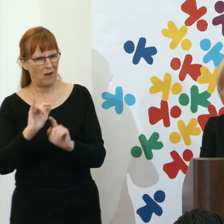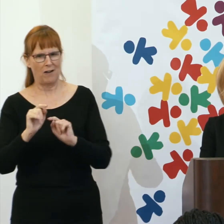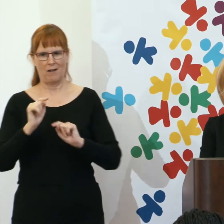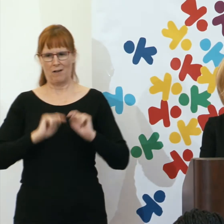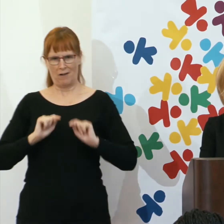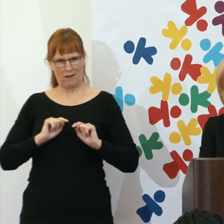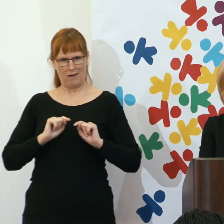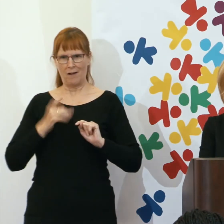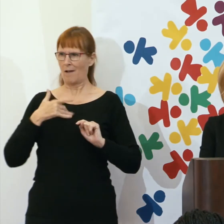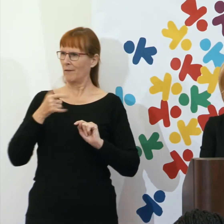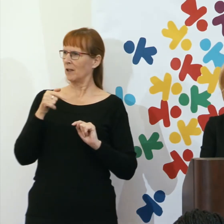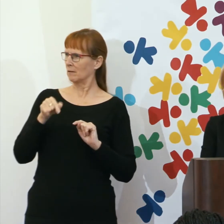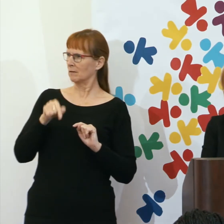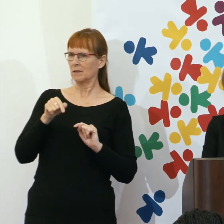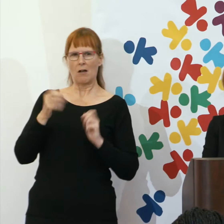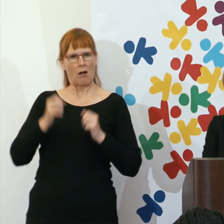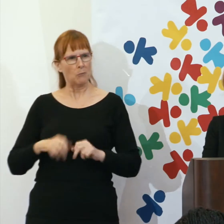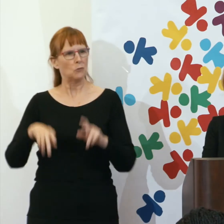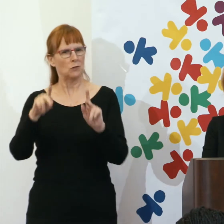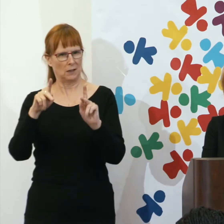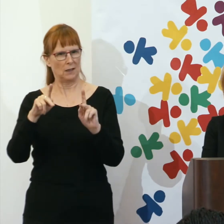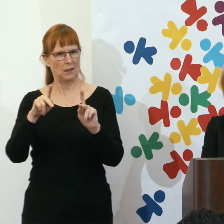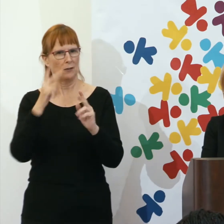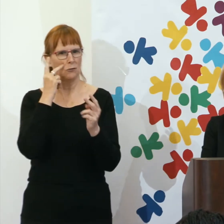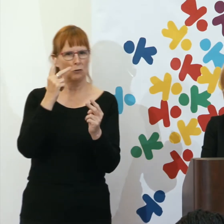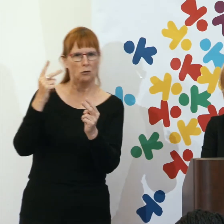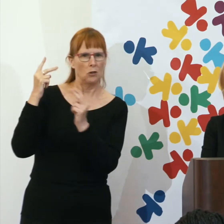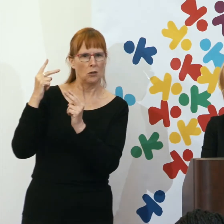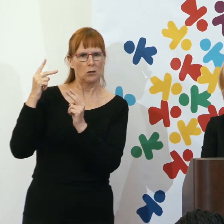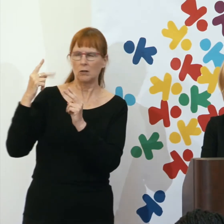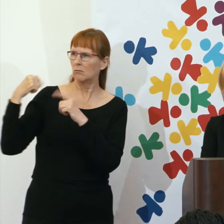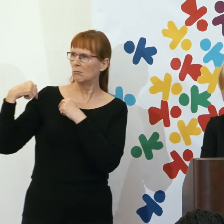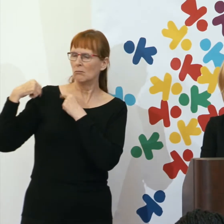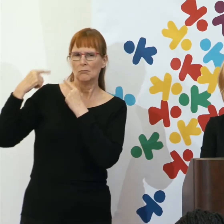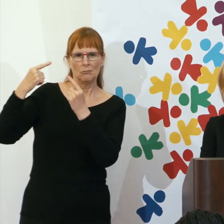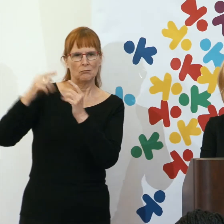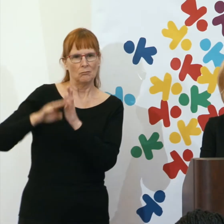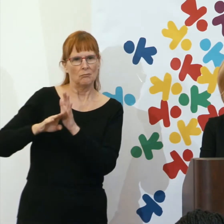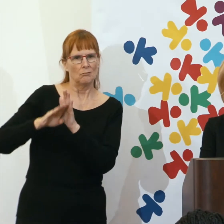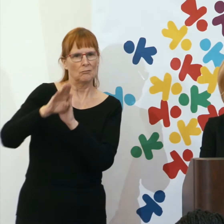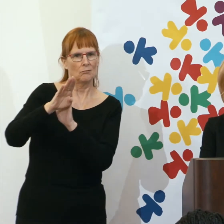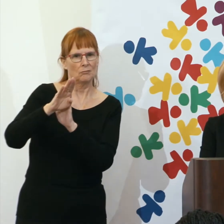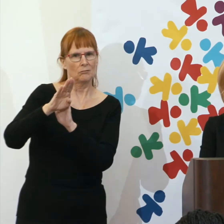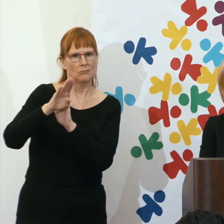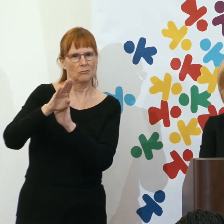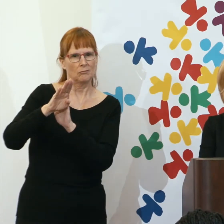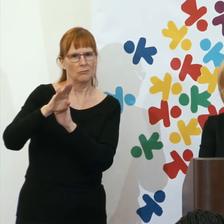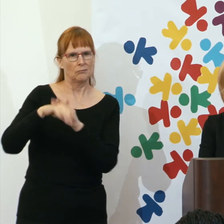as an opportunity to celebrate the progress we have made on our journey thus far.